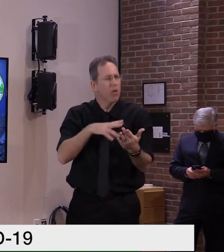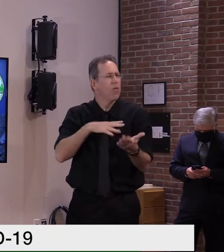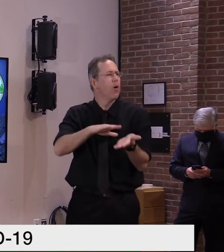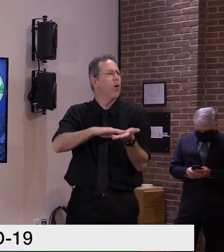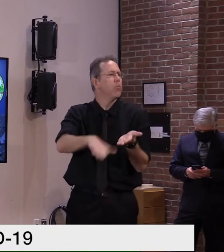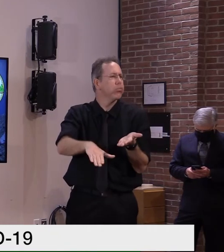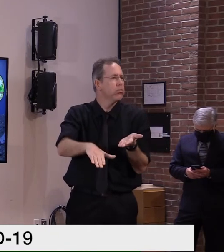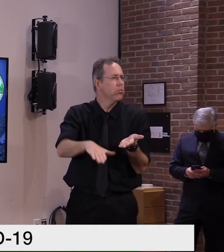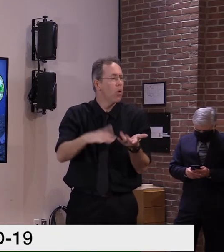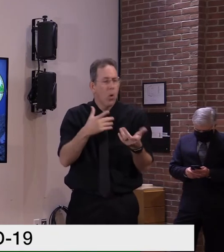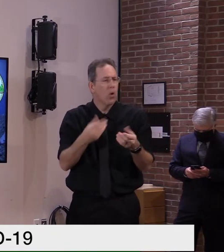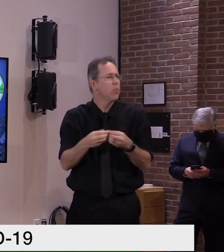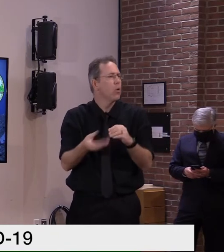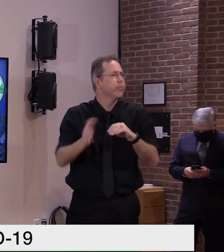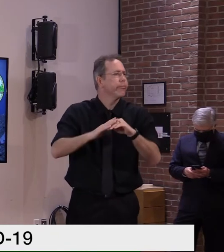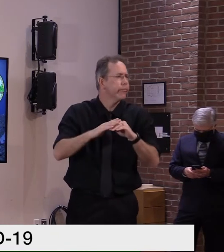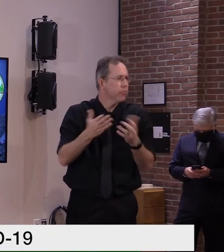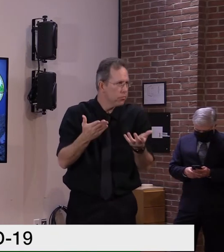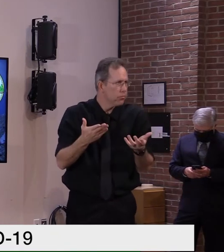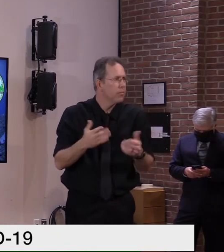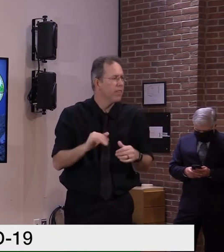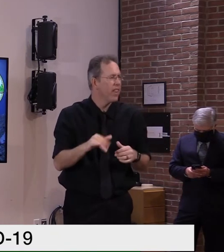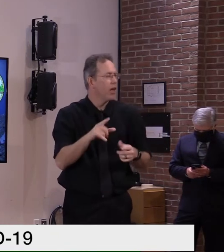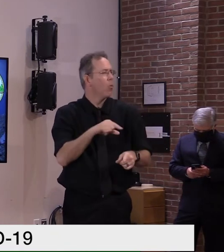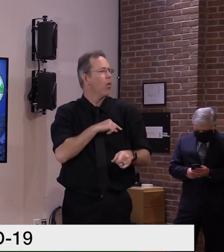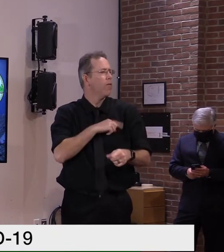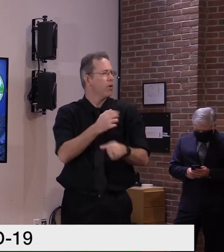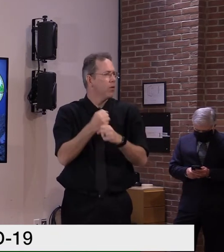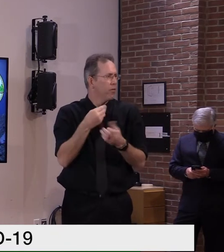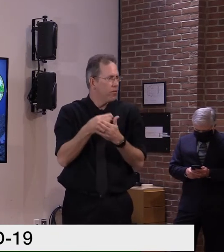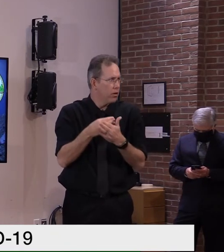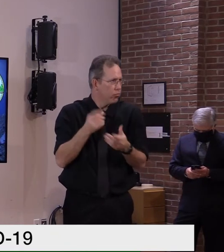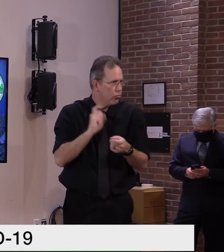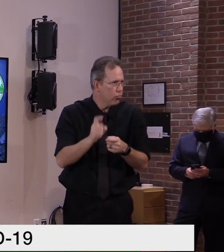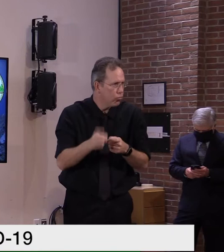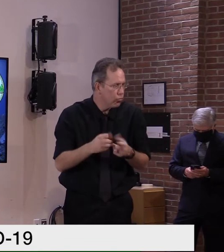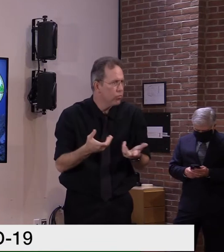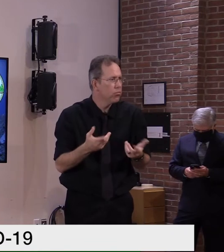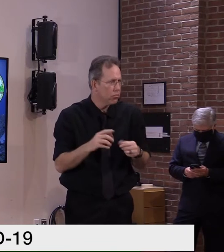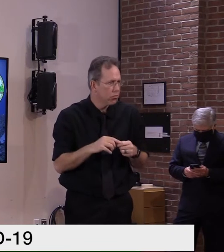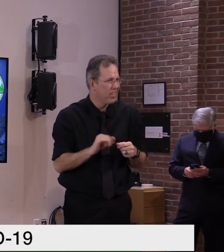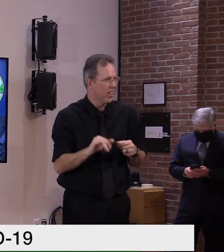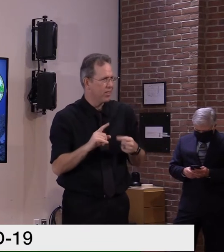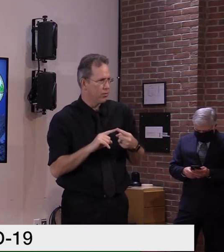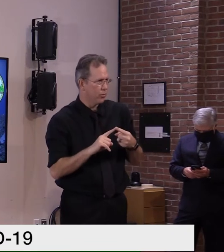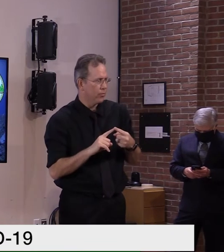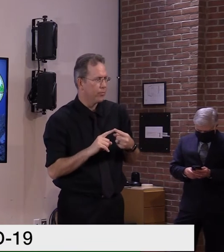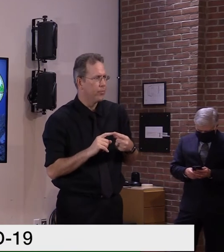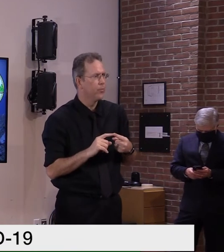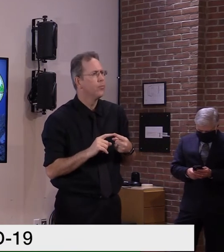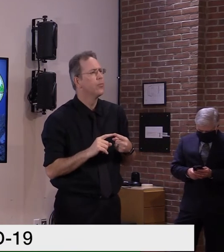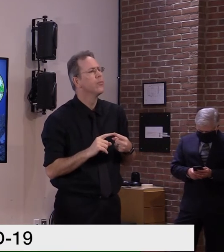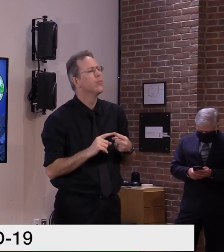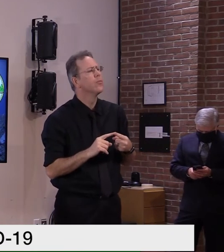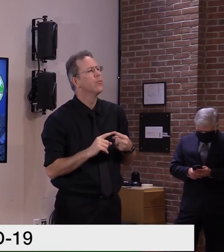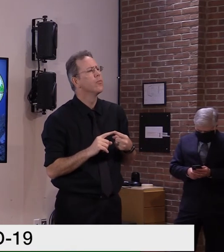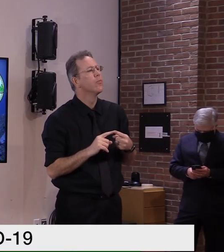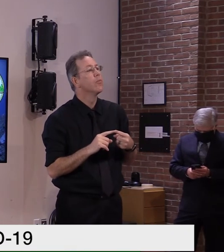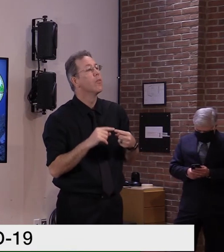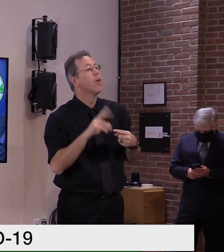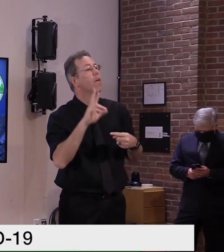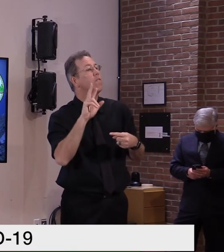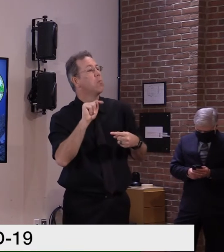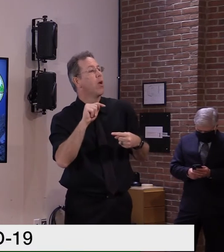adjusted upwards from the minimum if you qualified for a different amount. Vermont didn't run into this